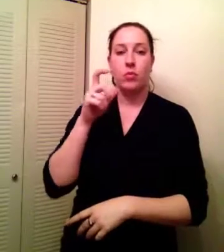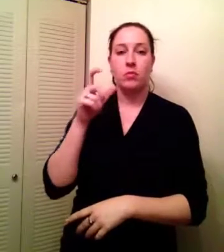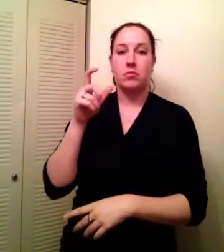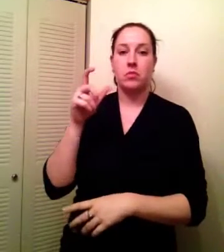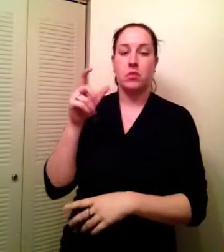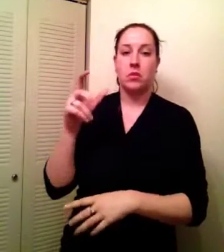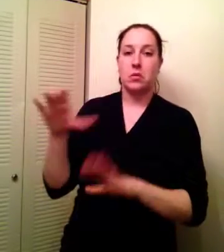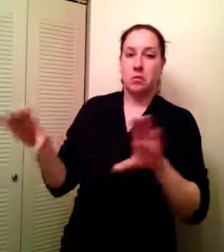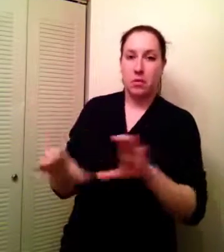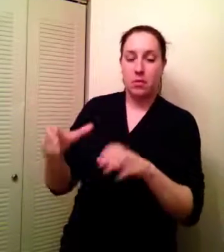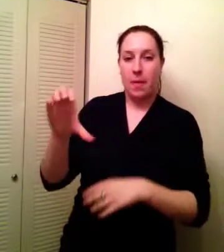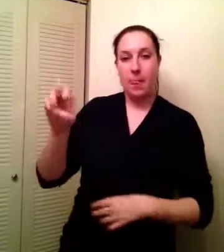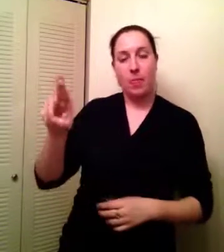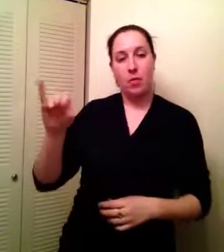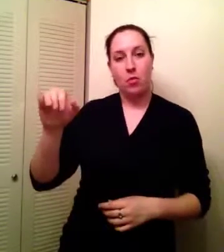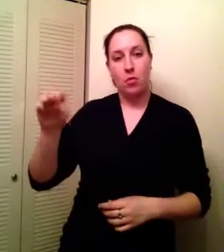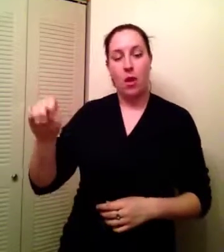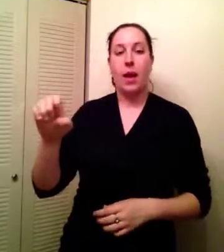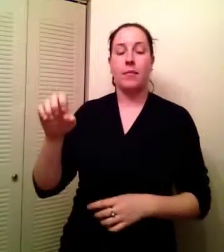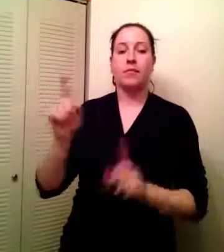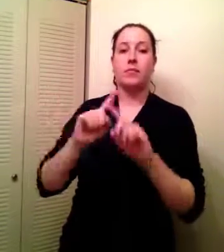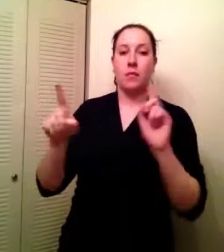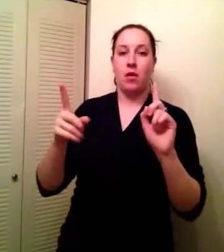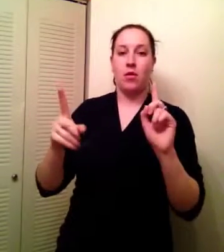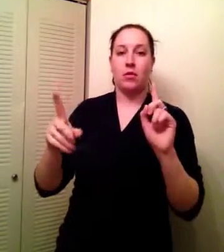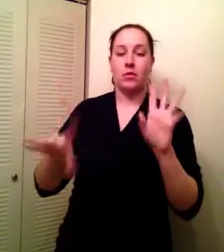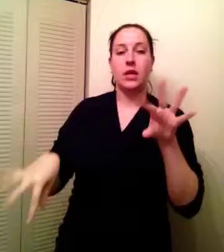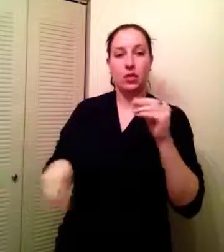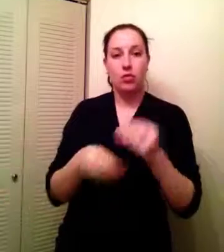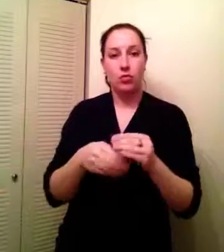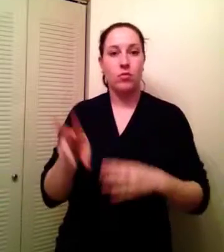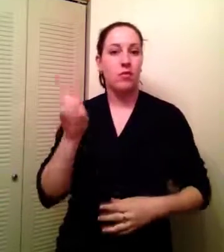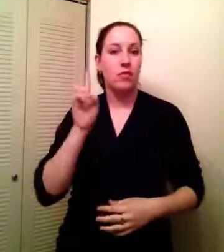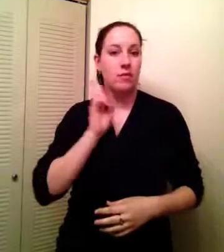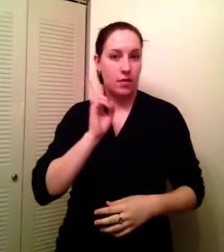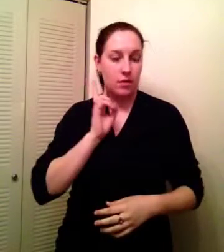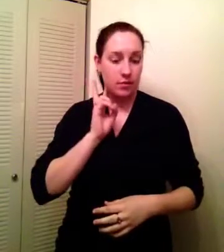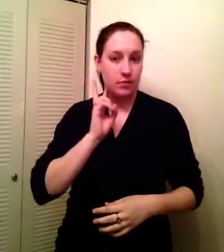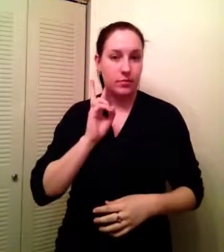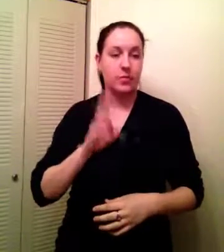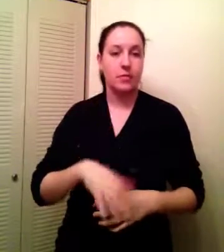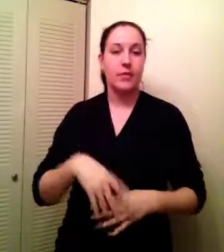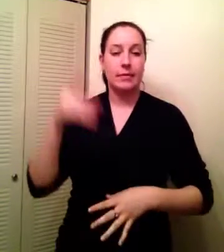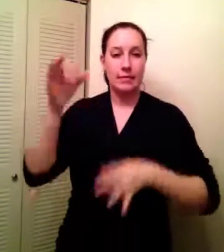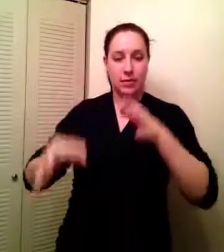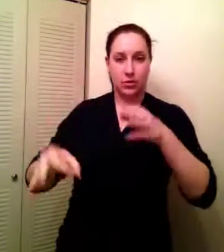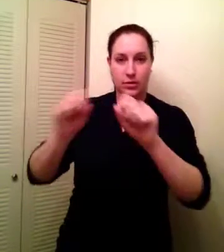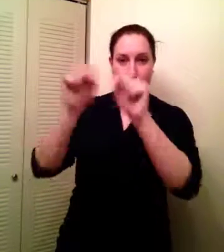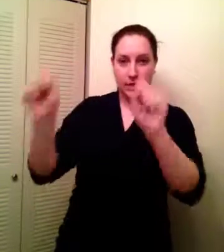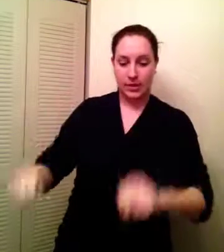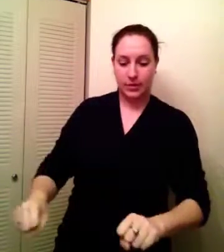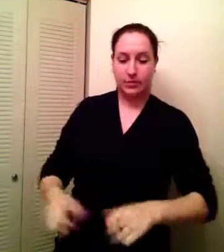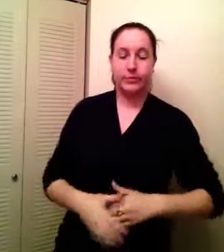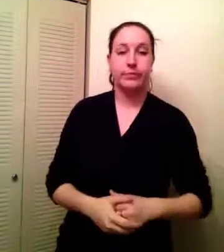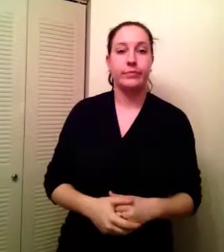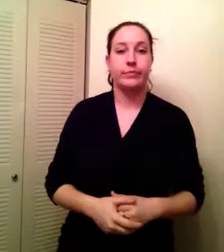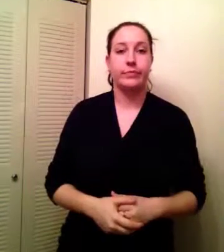Cullen about restorative justice, you'll see that they view that as a huge part. For people who are proponents of this system, that's a big thing. And that's